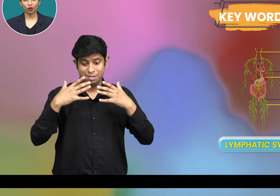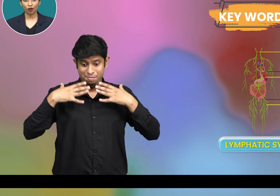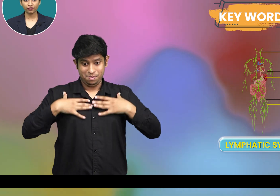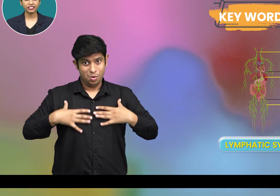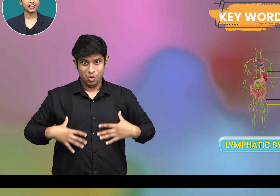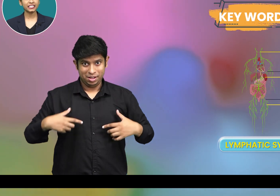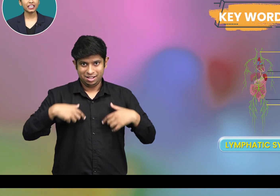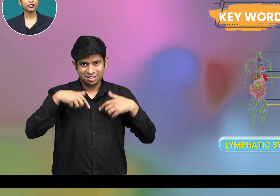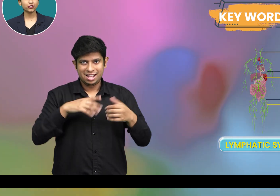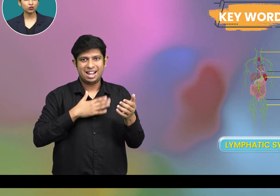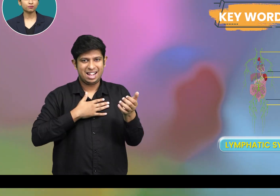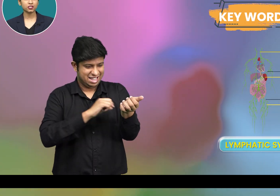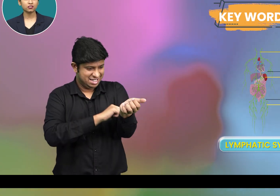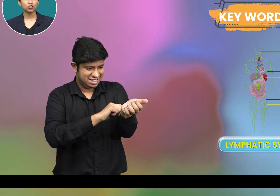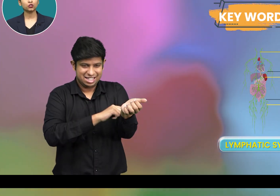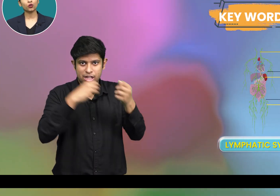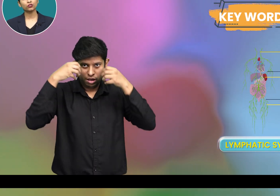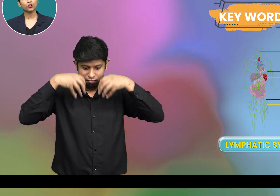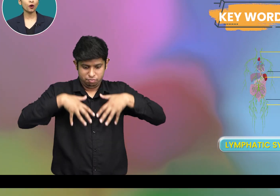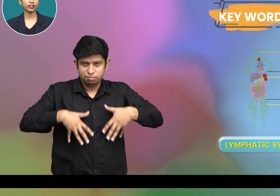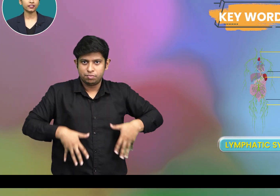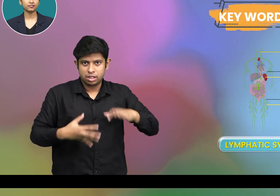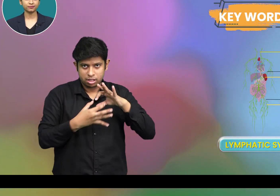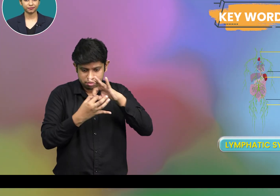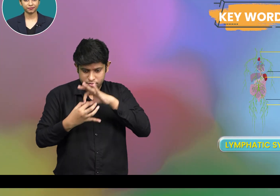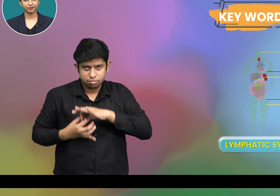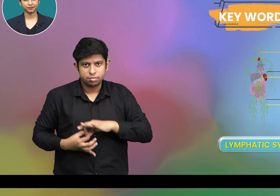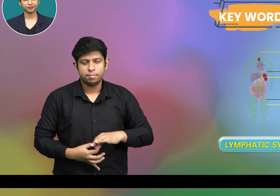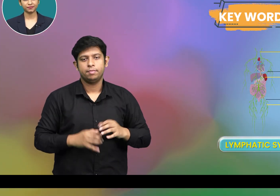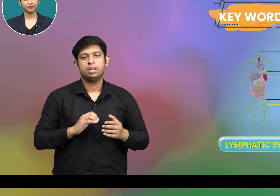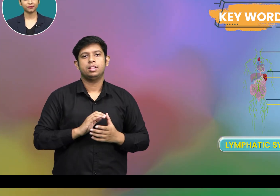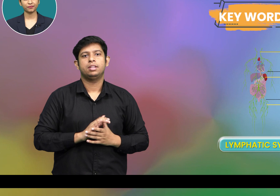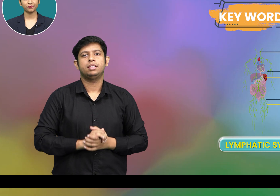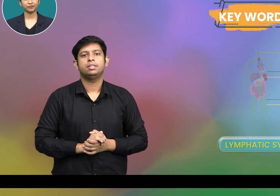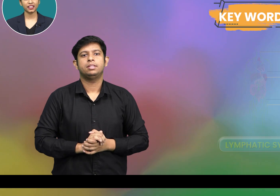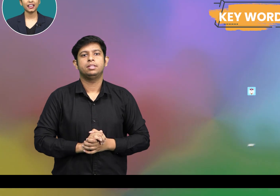network of delicate tubes throughout the body.